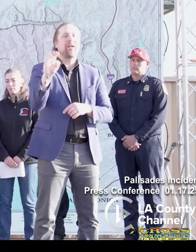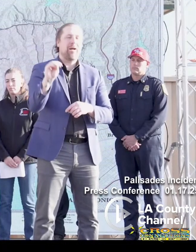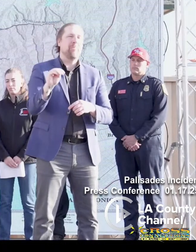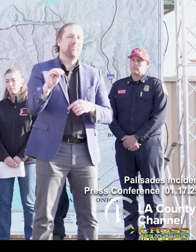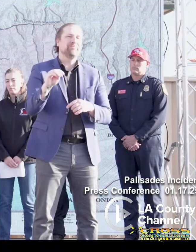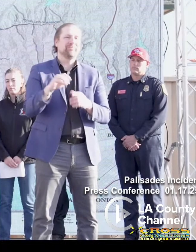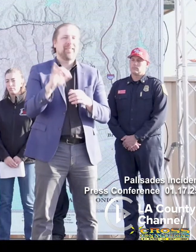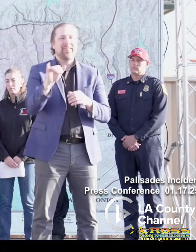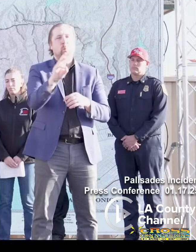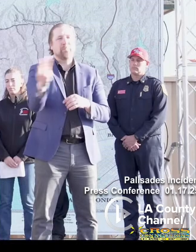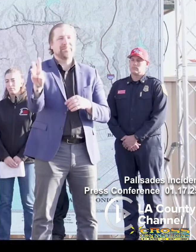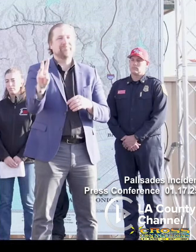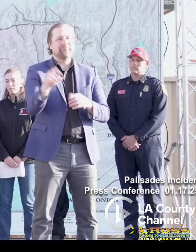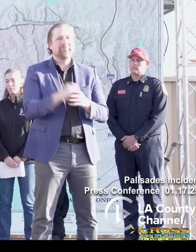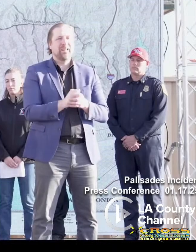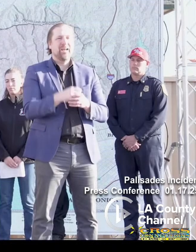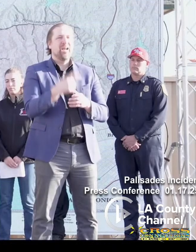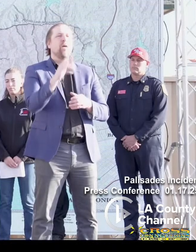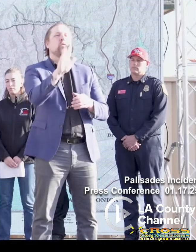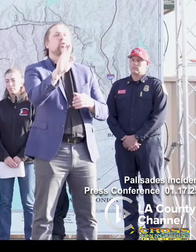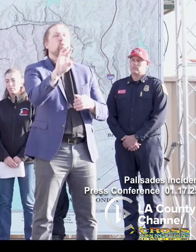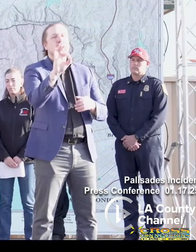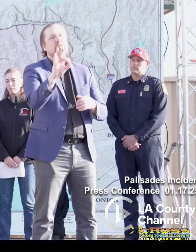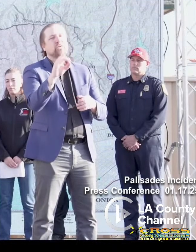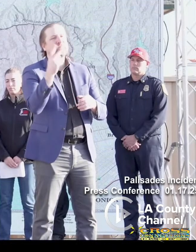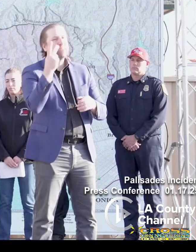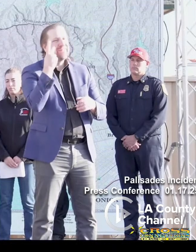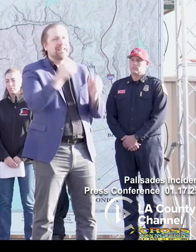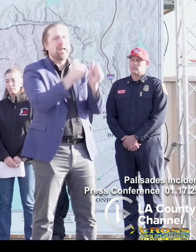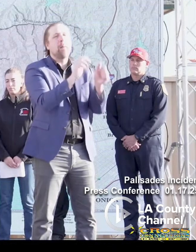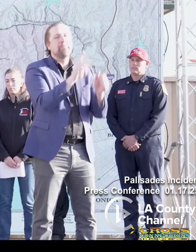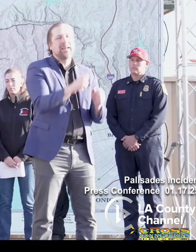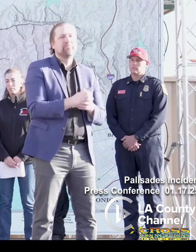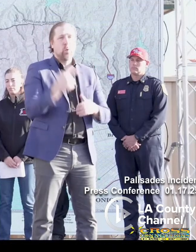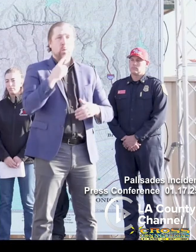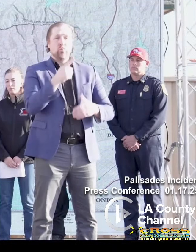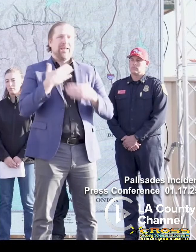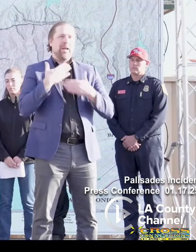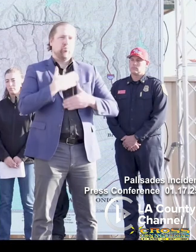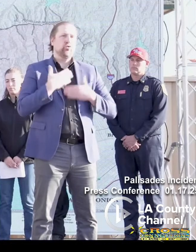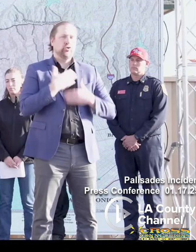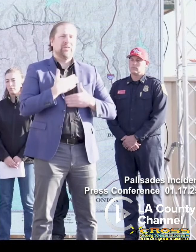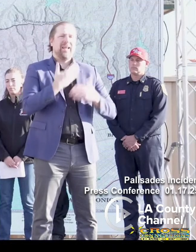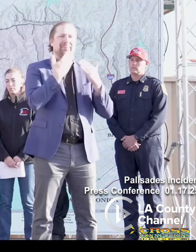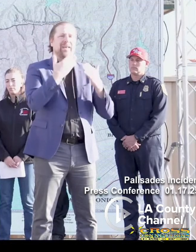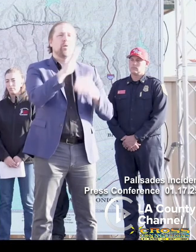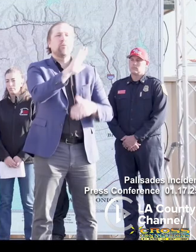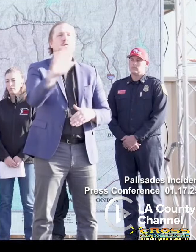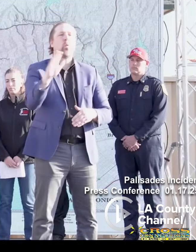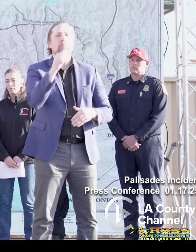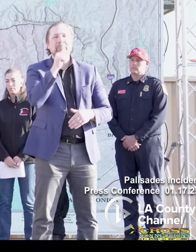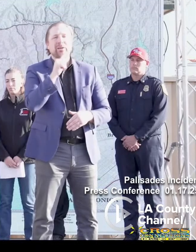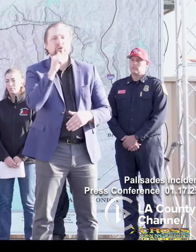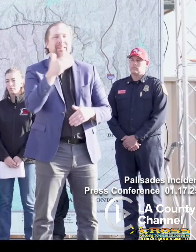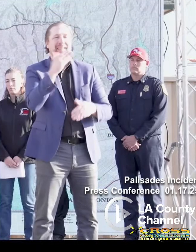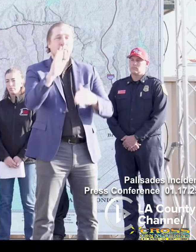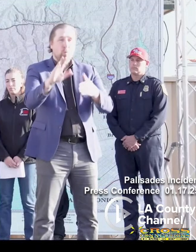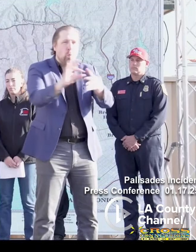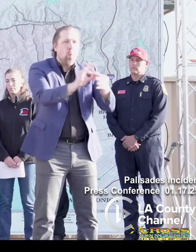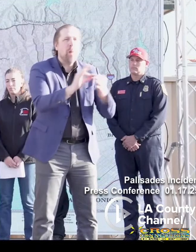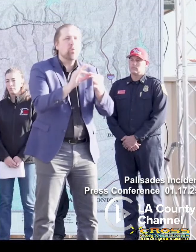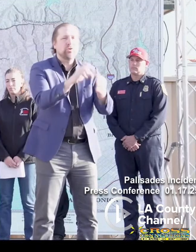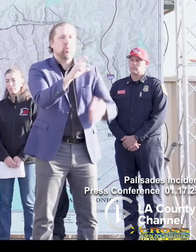protect.genesis.com for your reference. We sincerely appreciate the public patience and